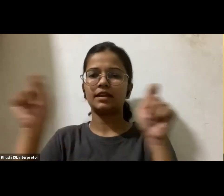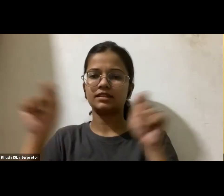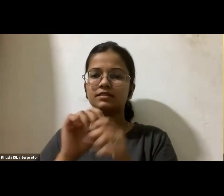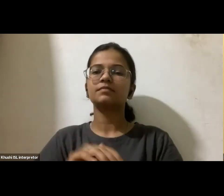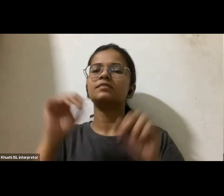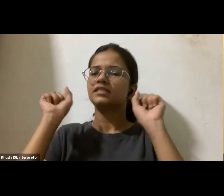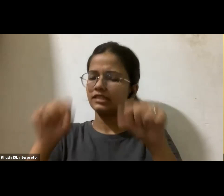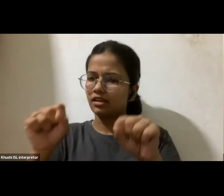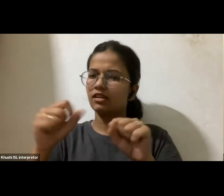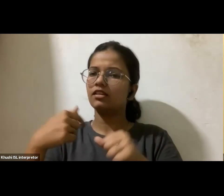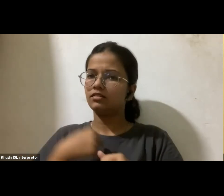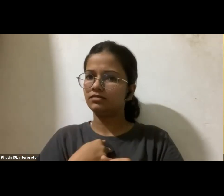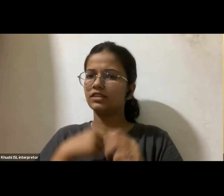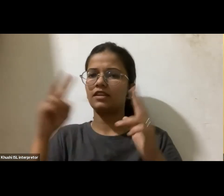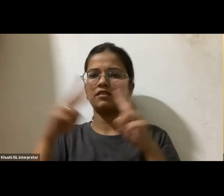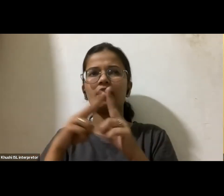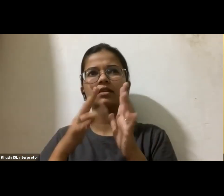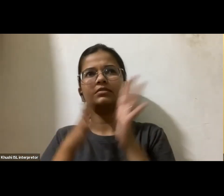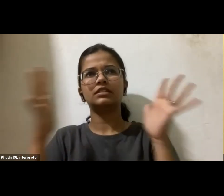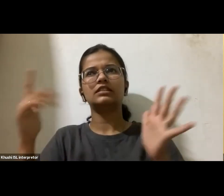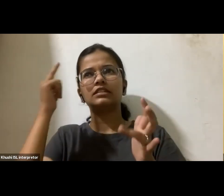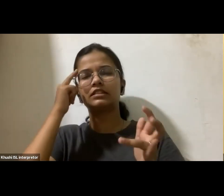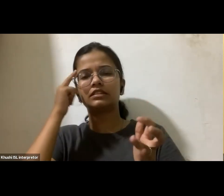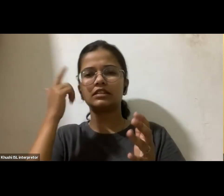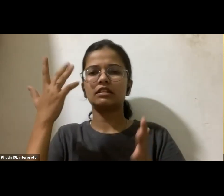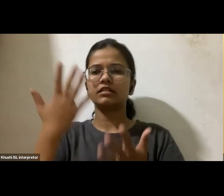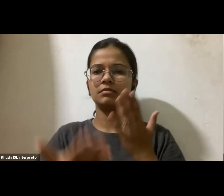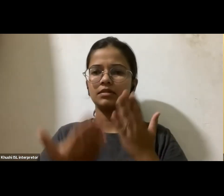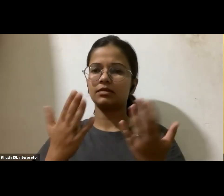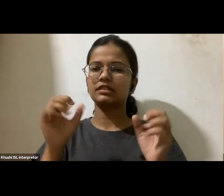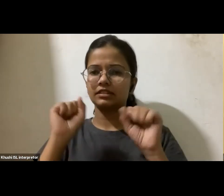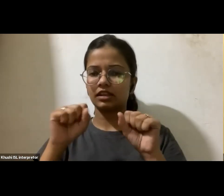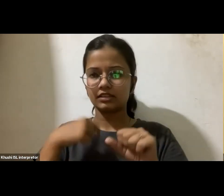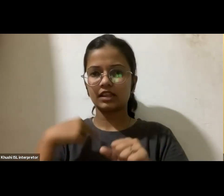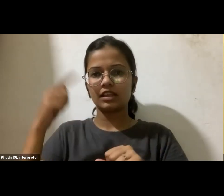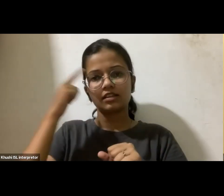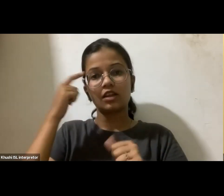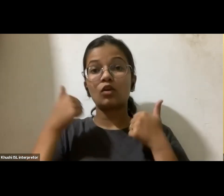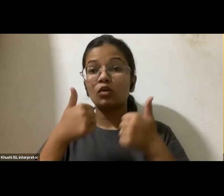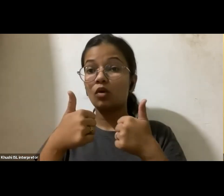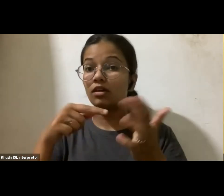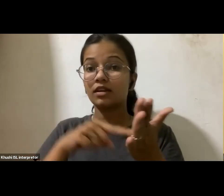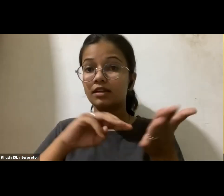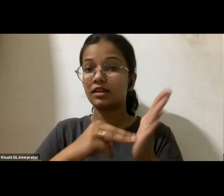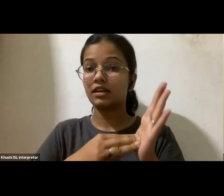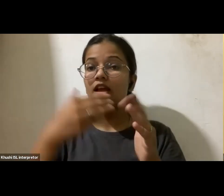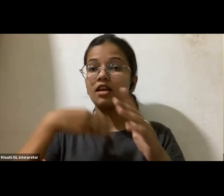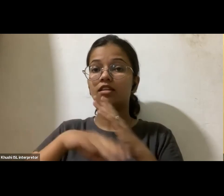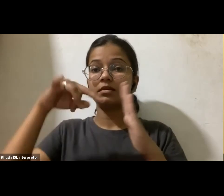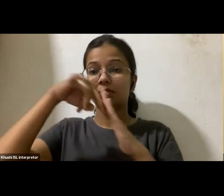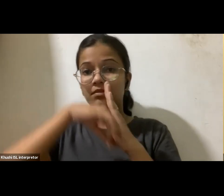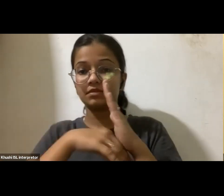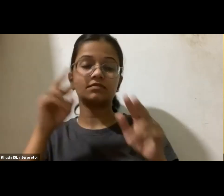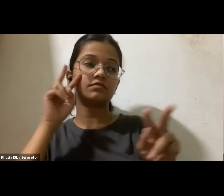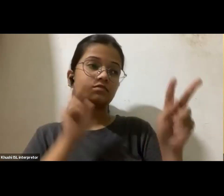Yeah, I very much think it is about the objective. I mean, yes, one good thing is that there is an initiative to look at